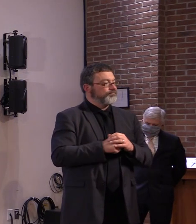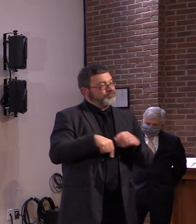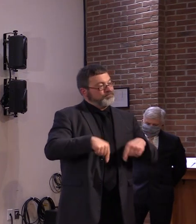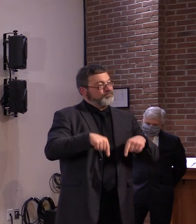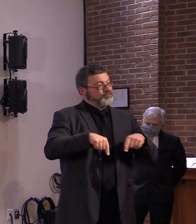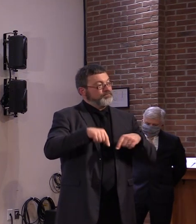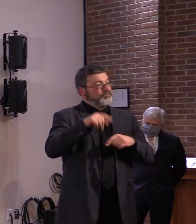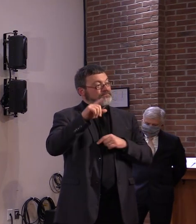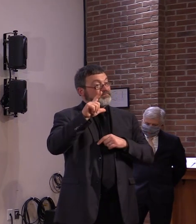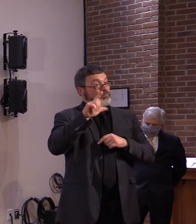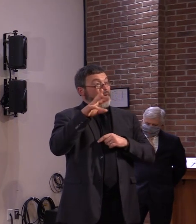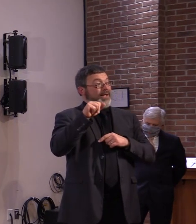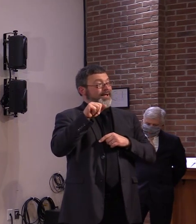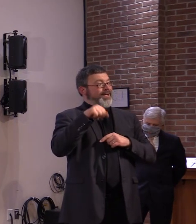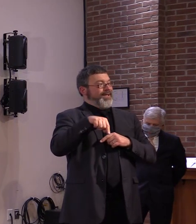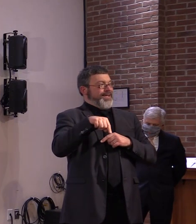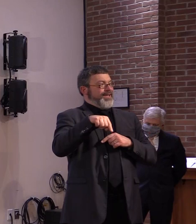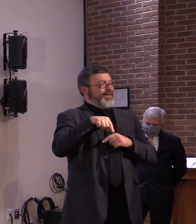probably